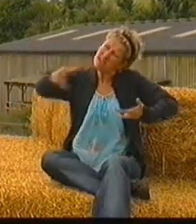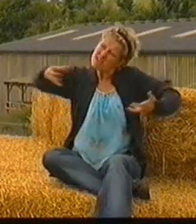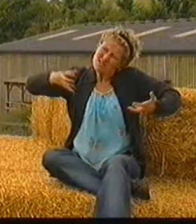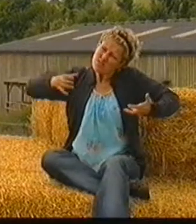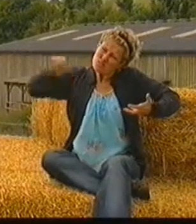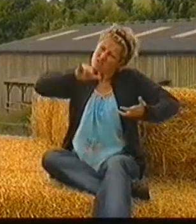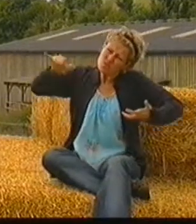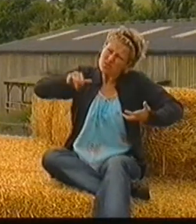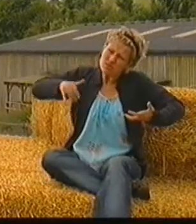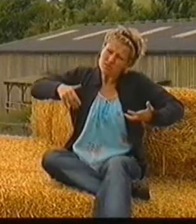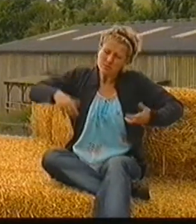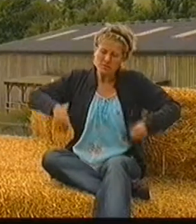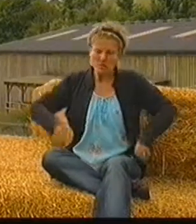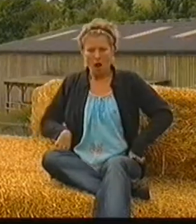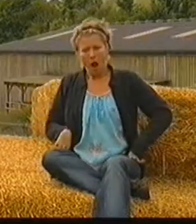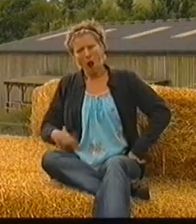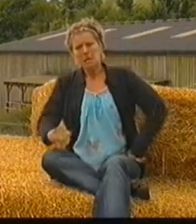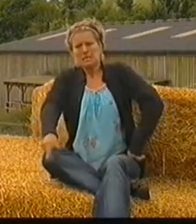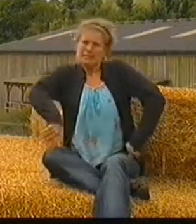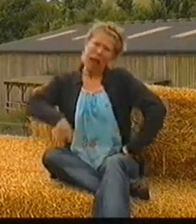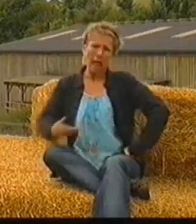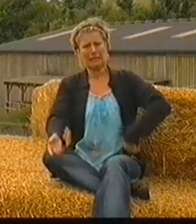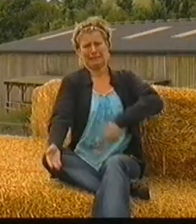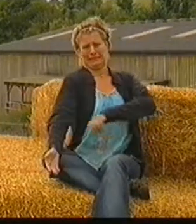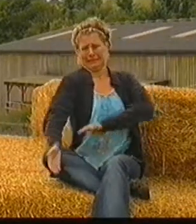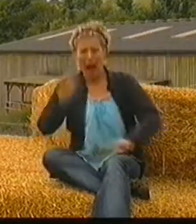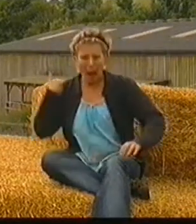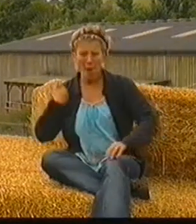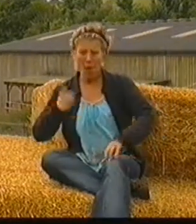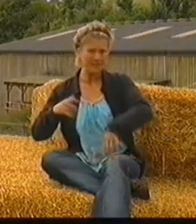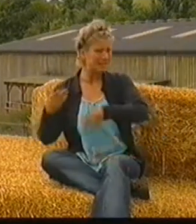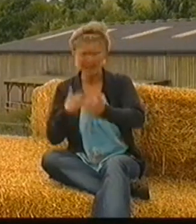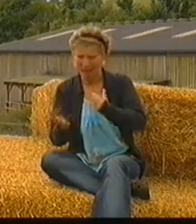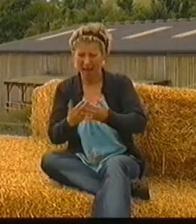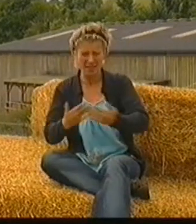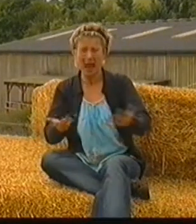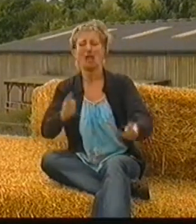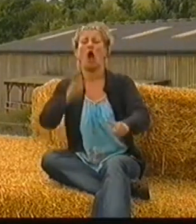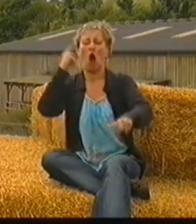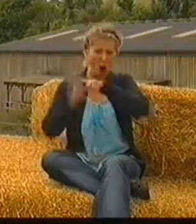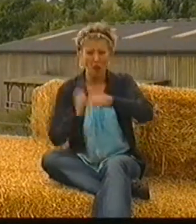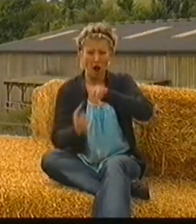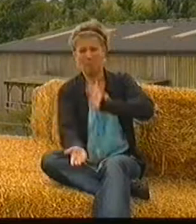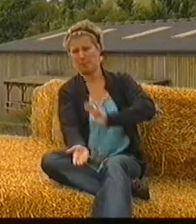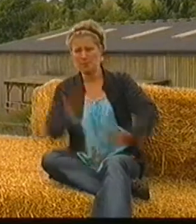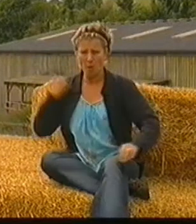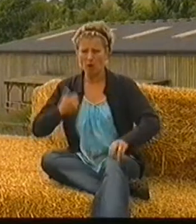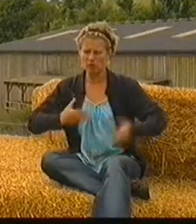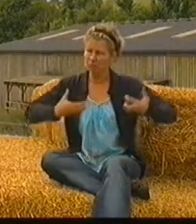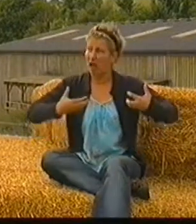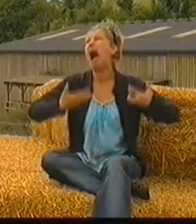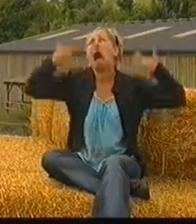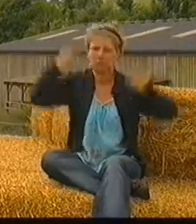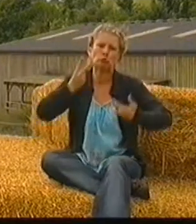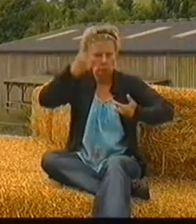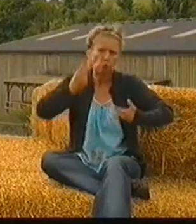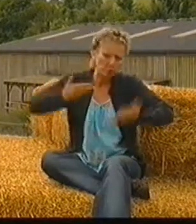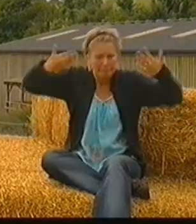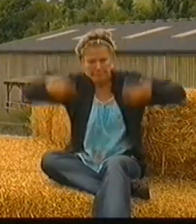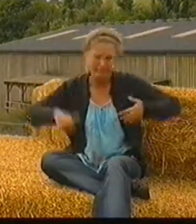said the huge woman. "He drinks too much anyway." Carrying a jar in each hand and with the rolling pin tucked under one